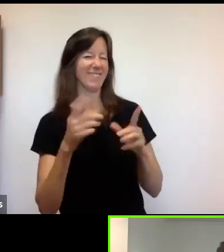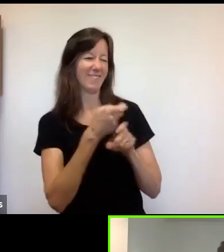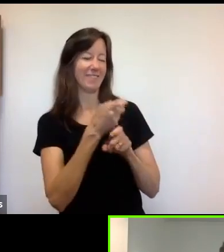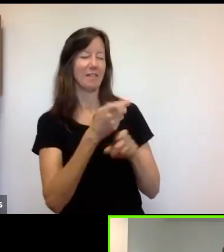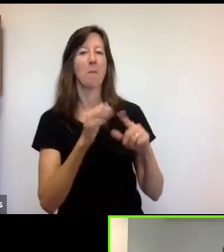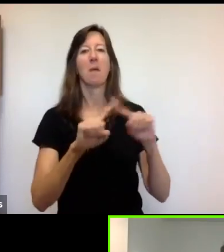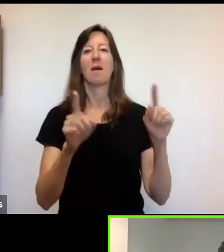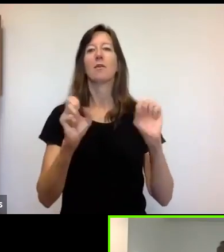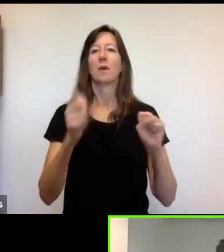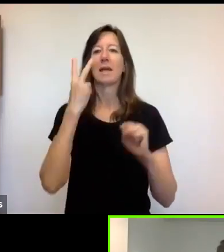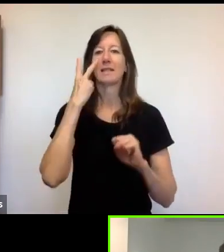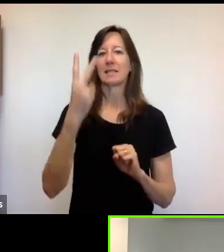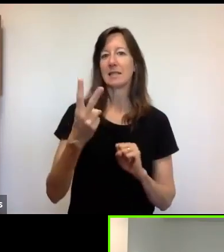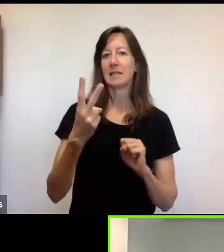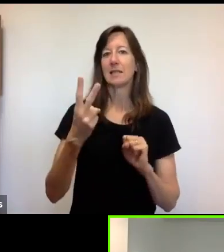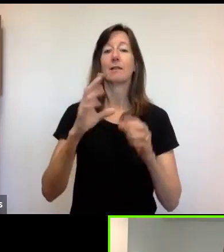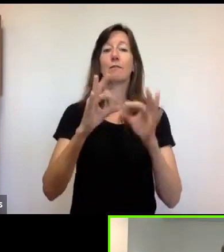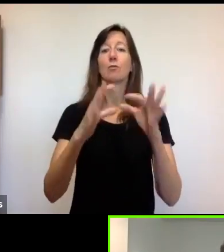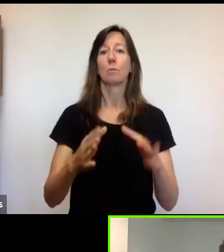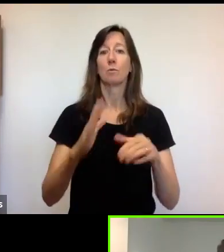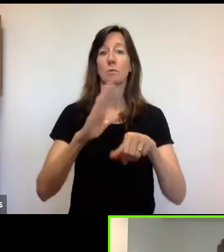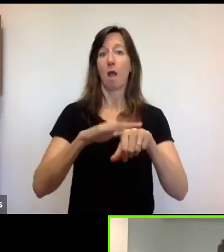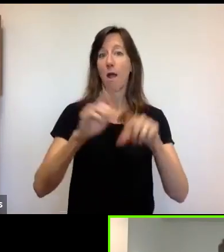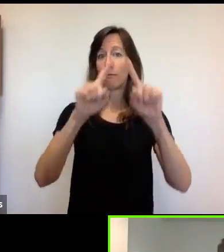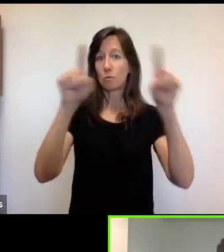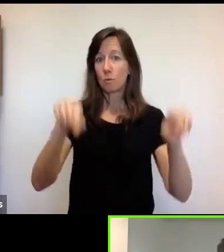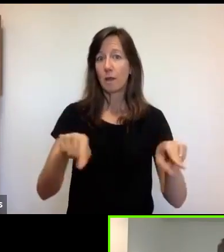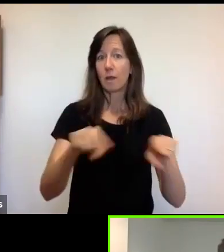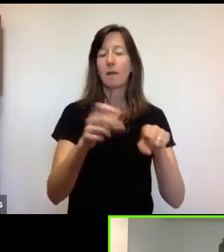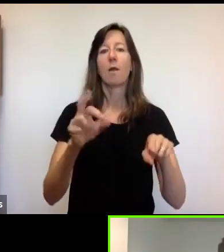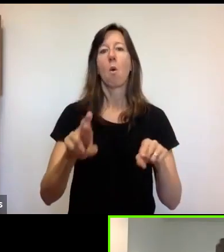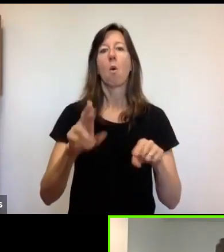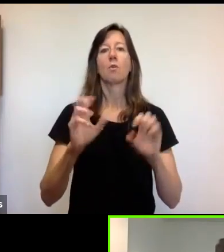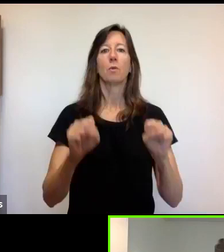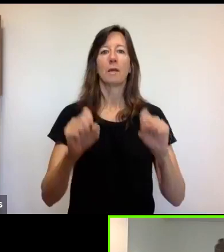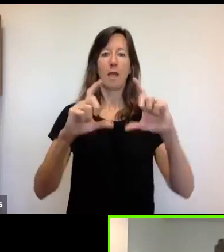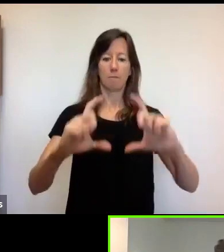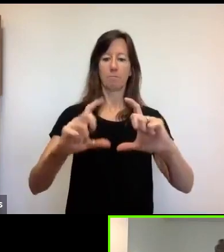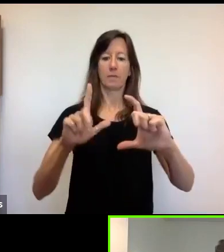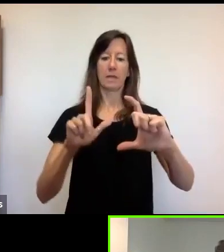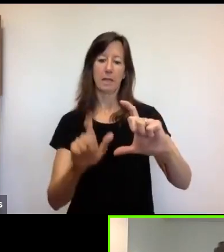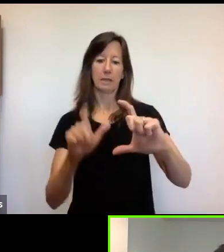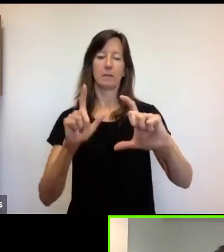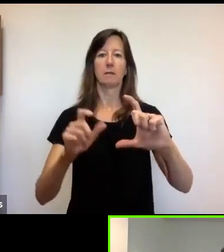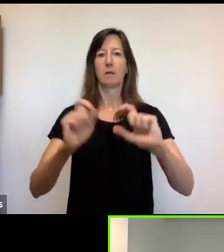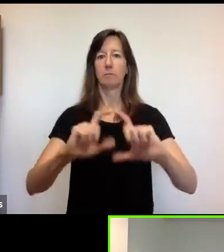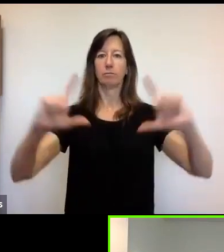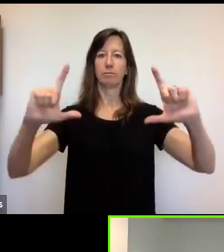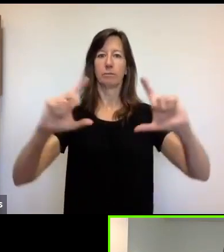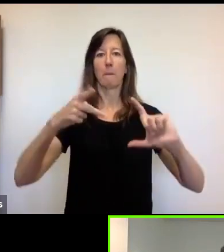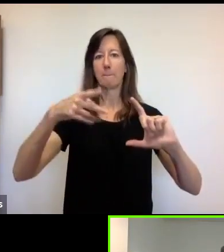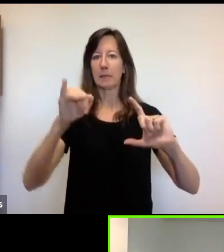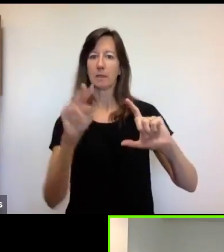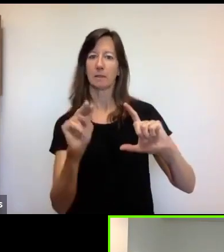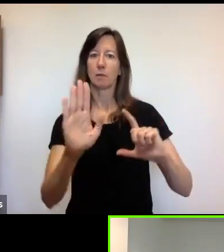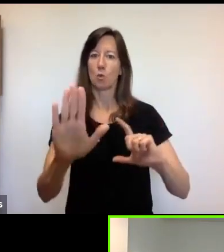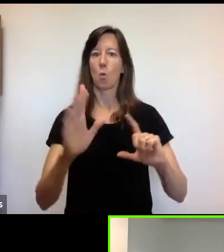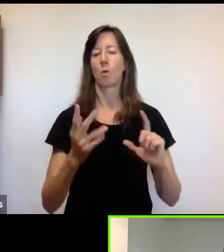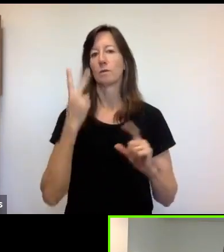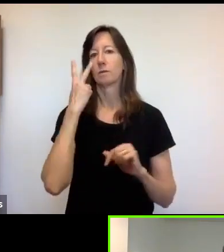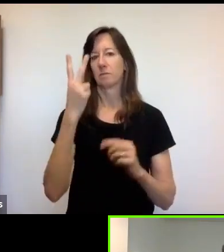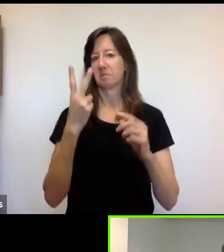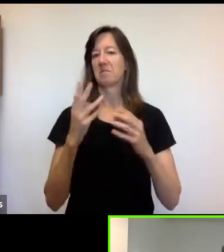you can click on their box to pin it so you can see it more prominently on your screen. Today, again, if you're following us on